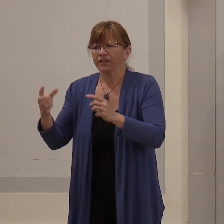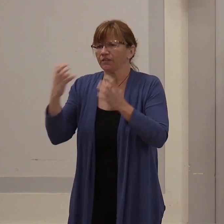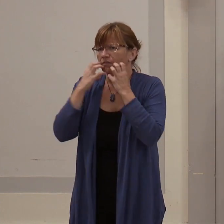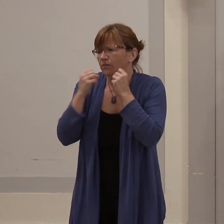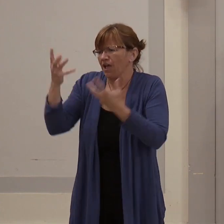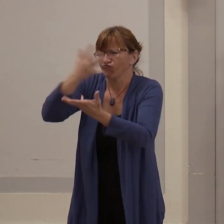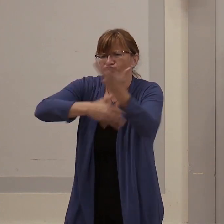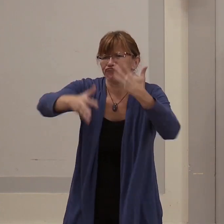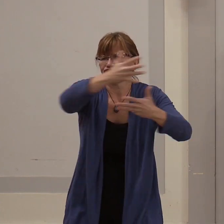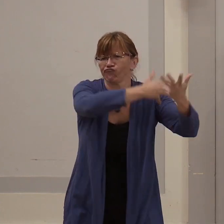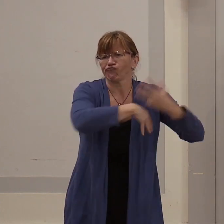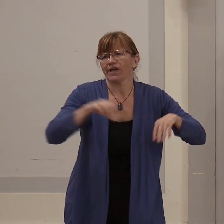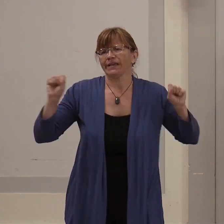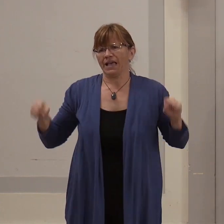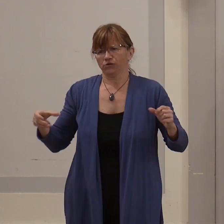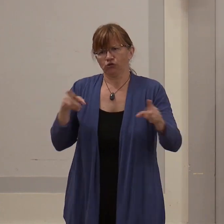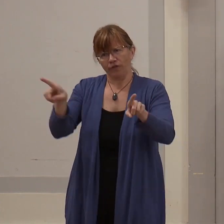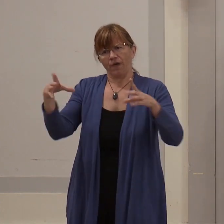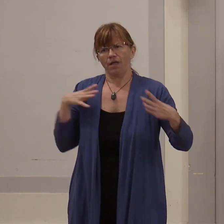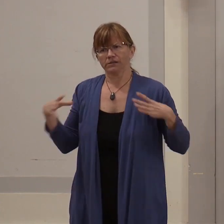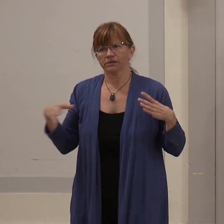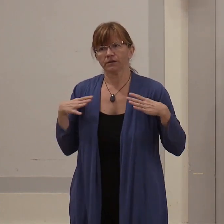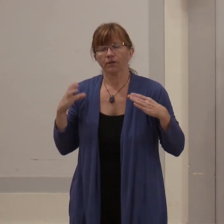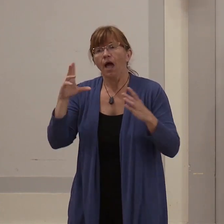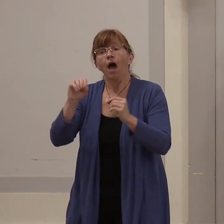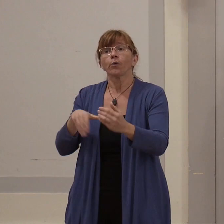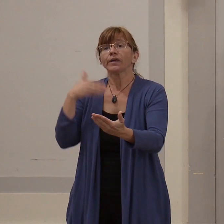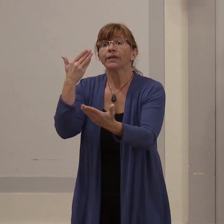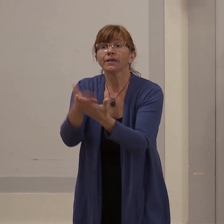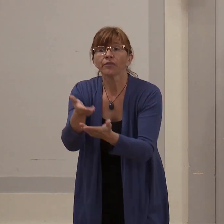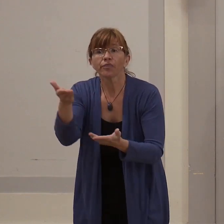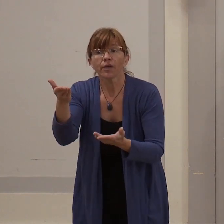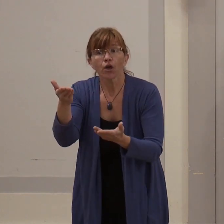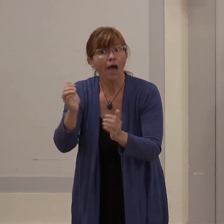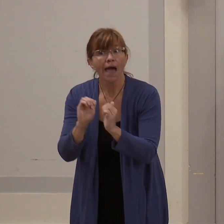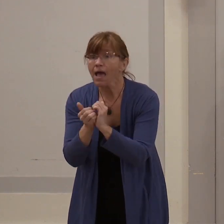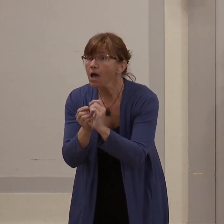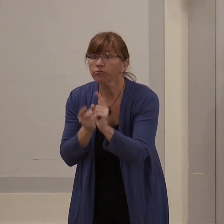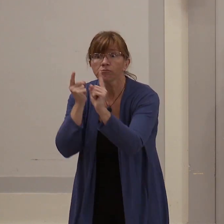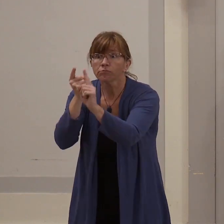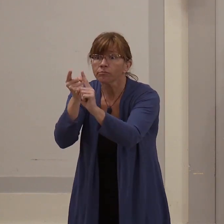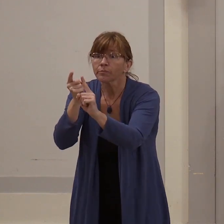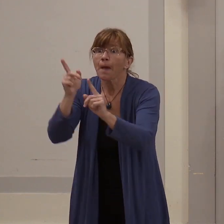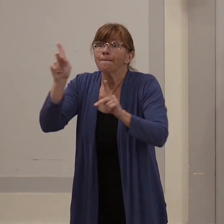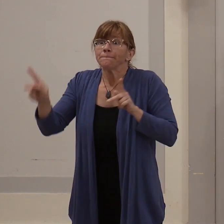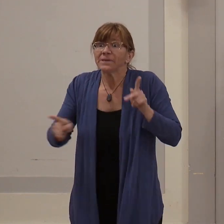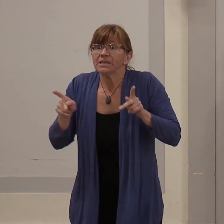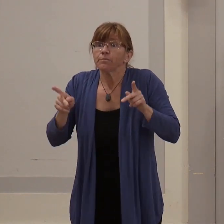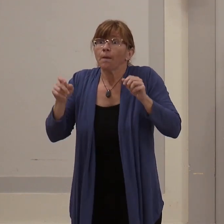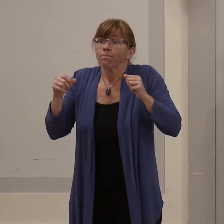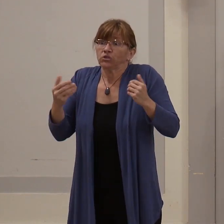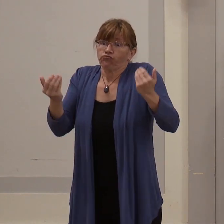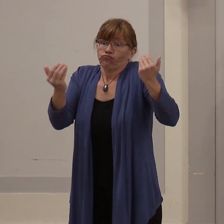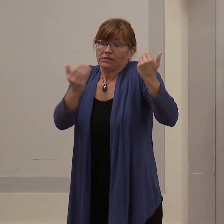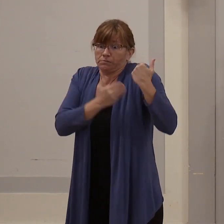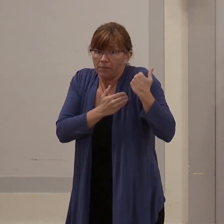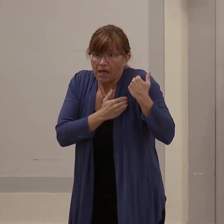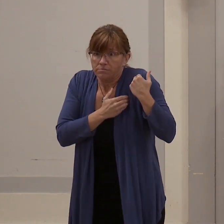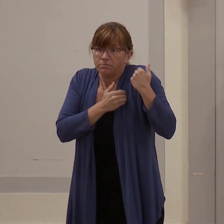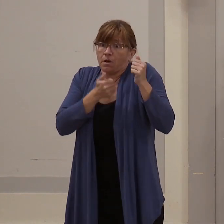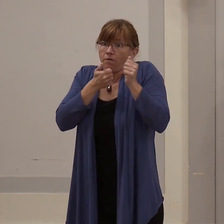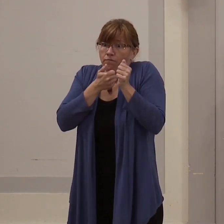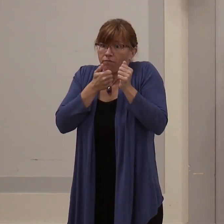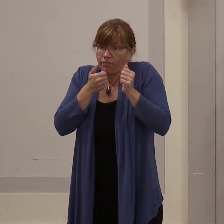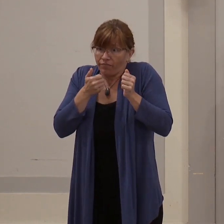we're going to get there is if people absolutely have to be responsible. And that's the way that we're asking people to